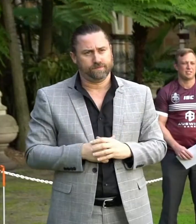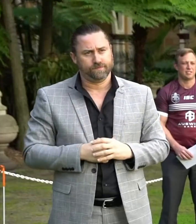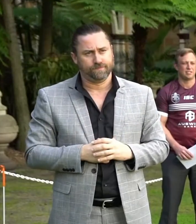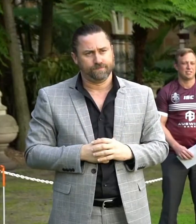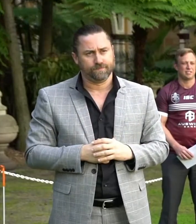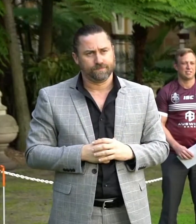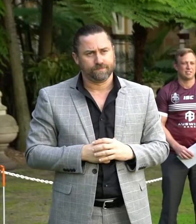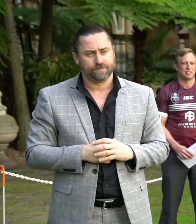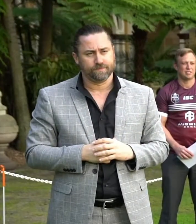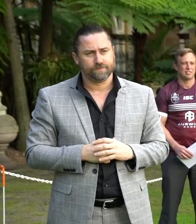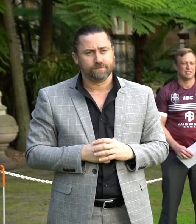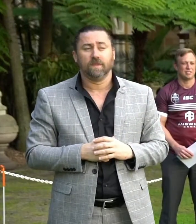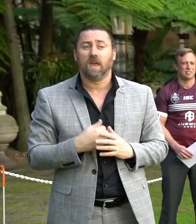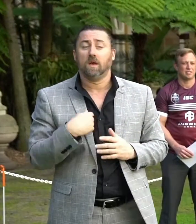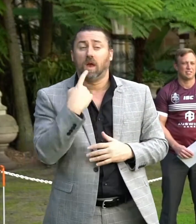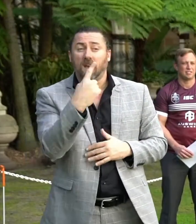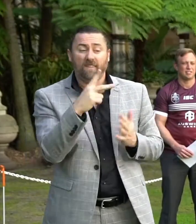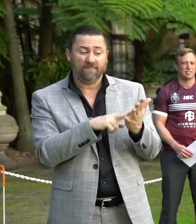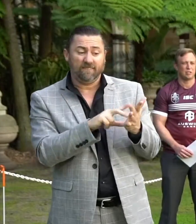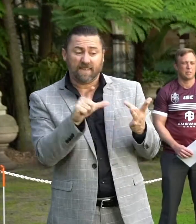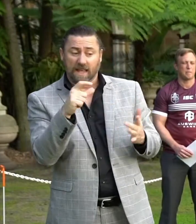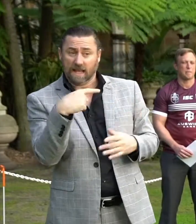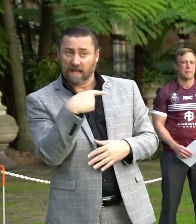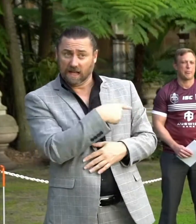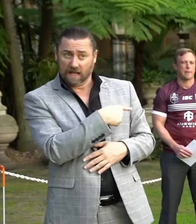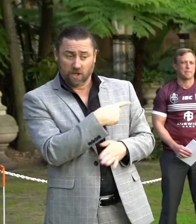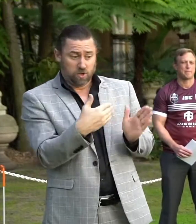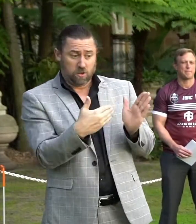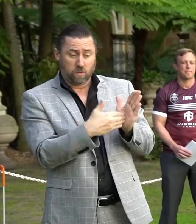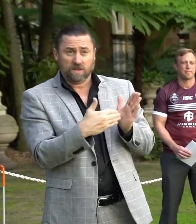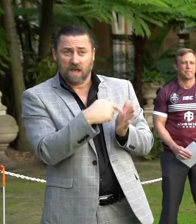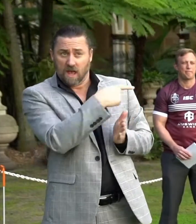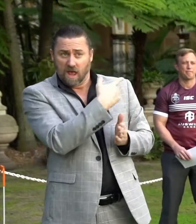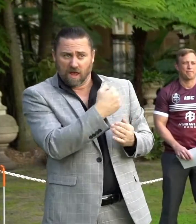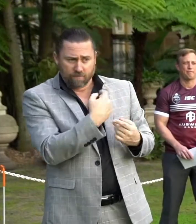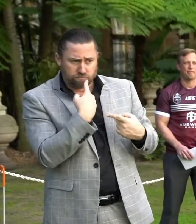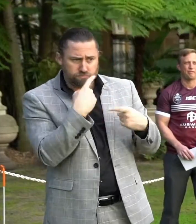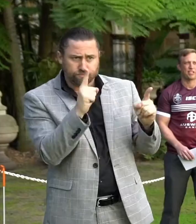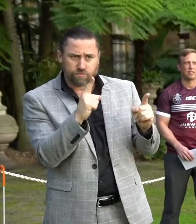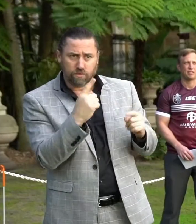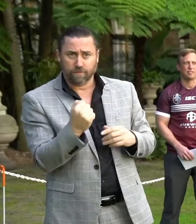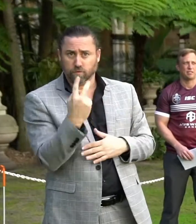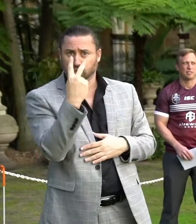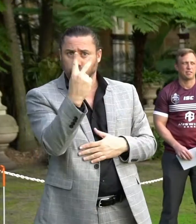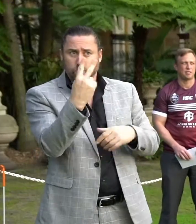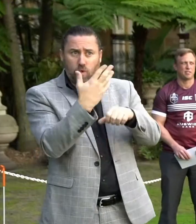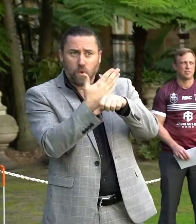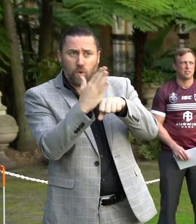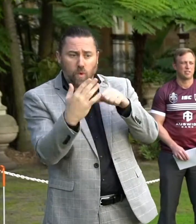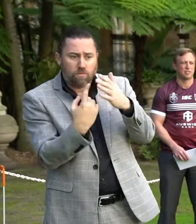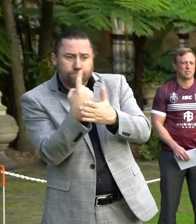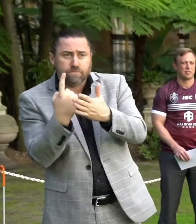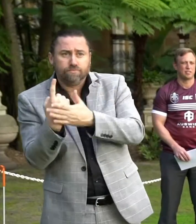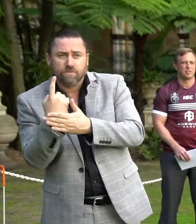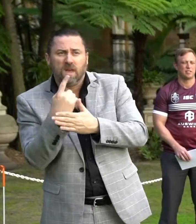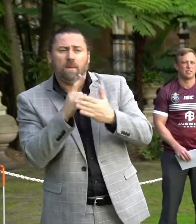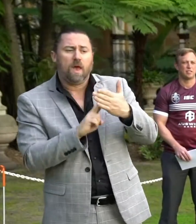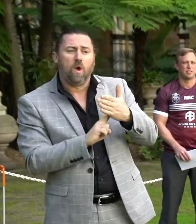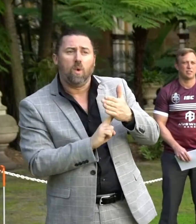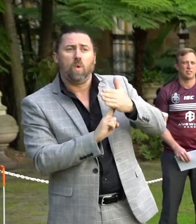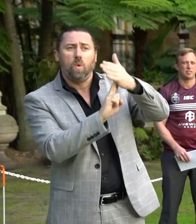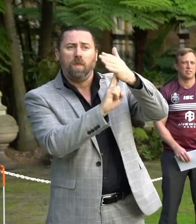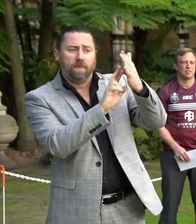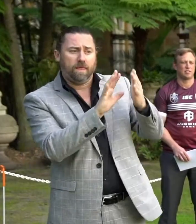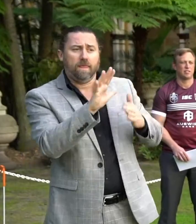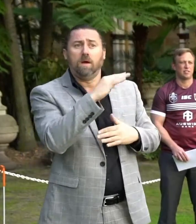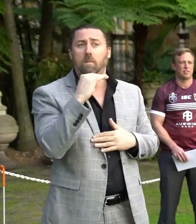that Victoria has announced that they believe they have 2 new cases in the northern part